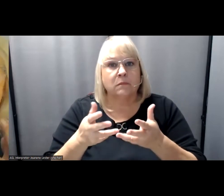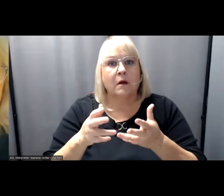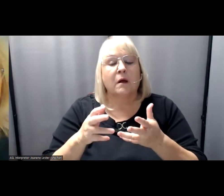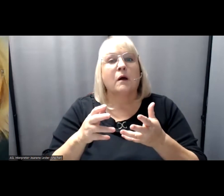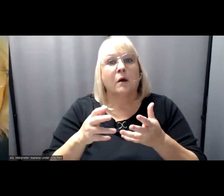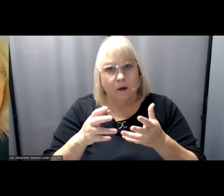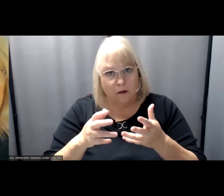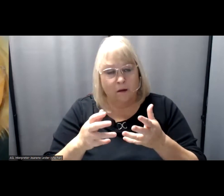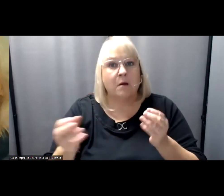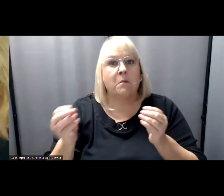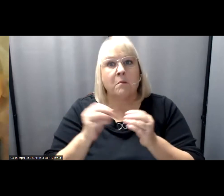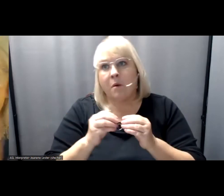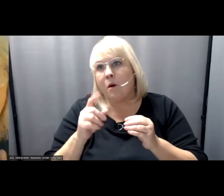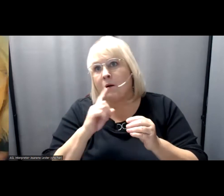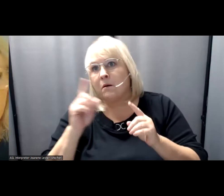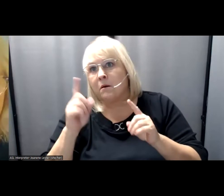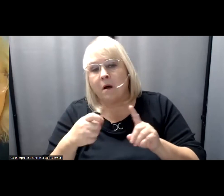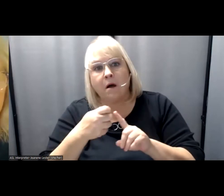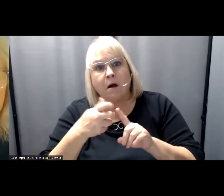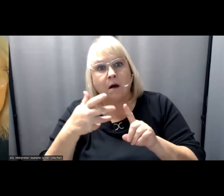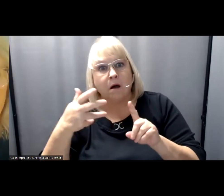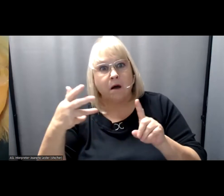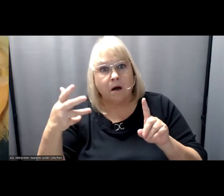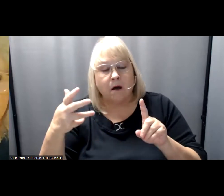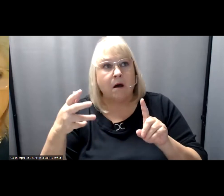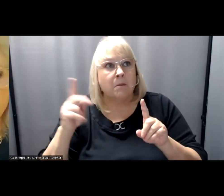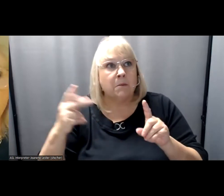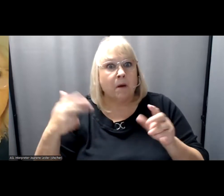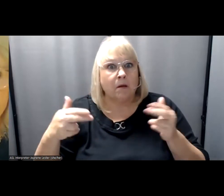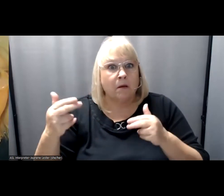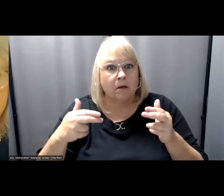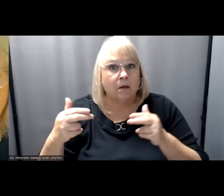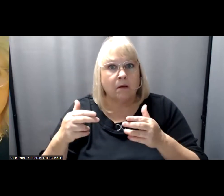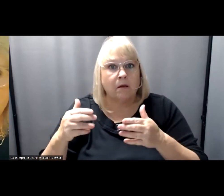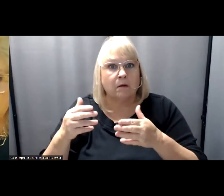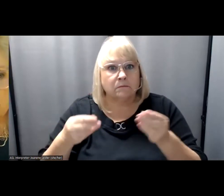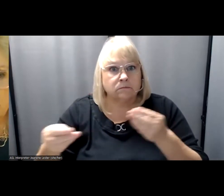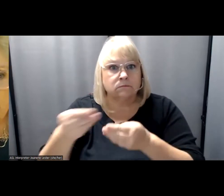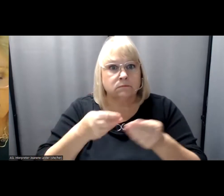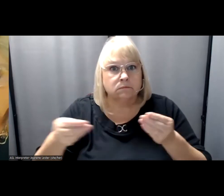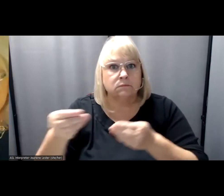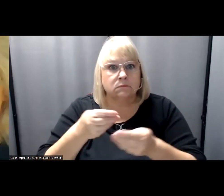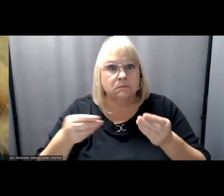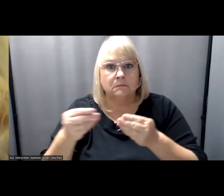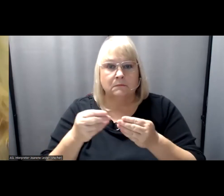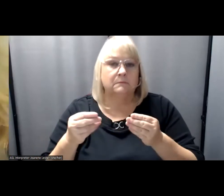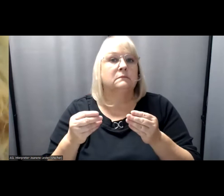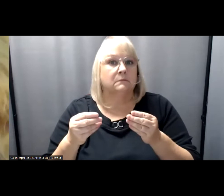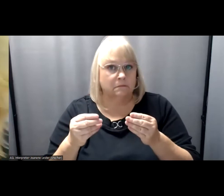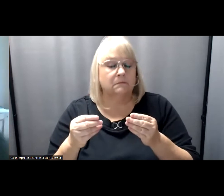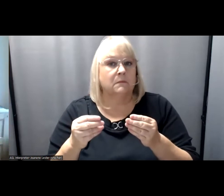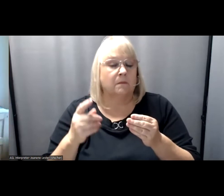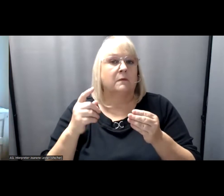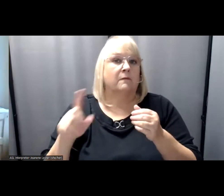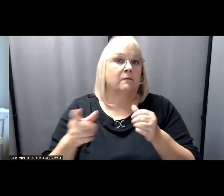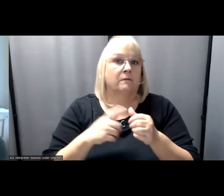Better, deeper conversations. People will be engaged even faster and better using these questions, okay? So there's your first bit of